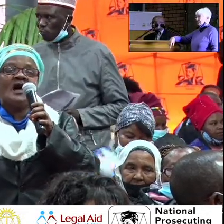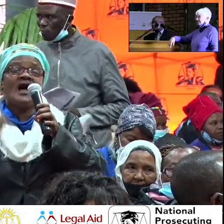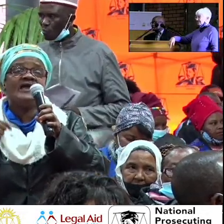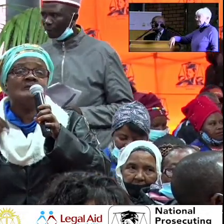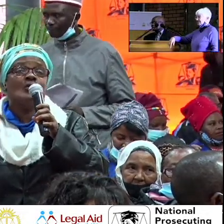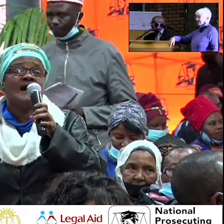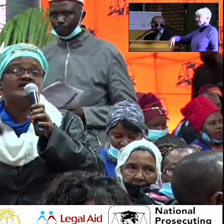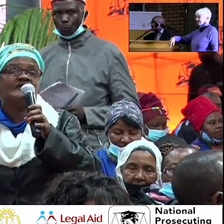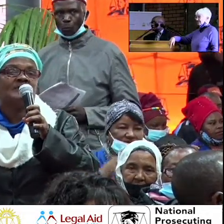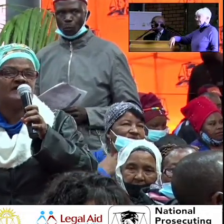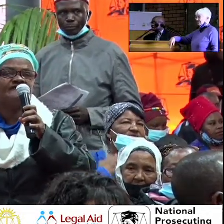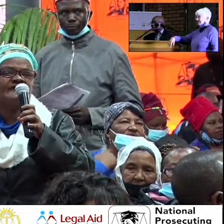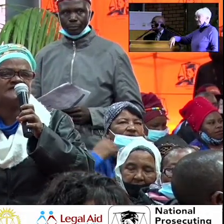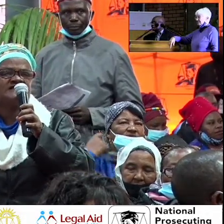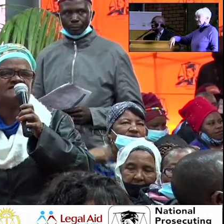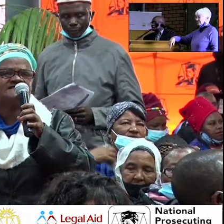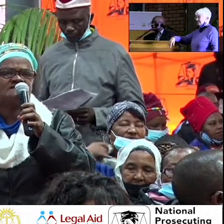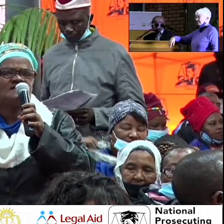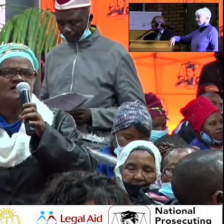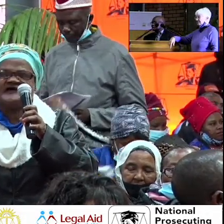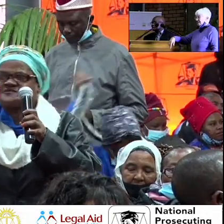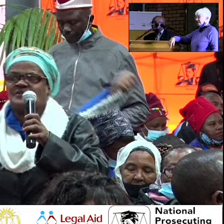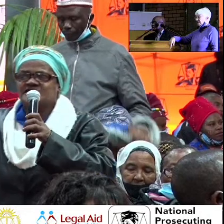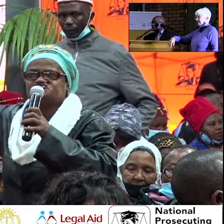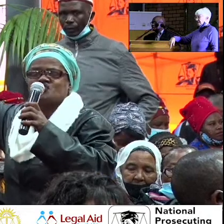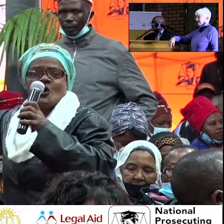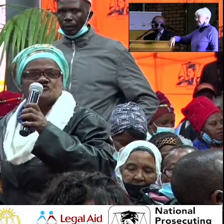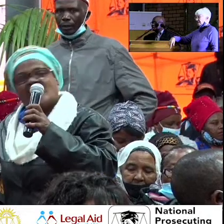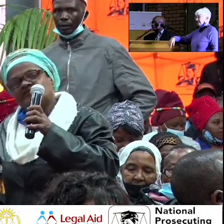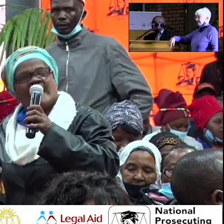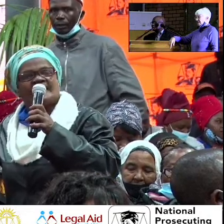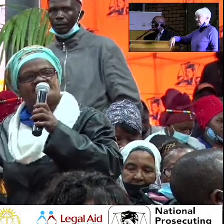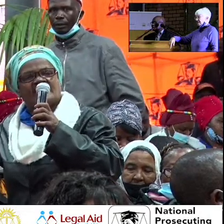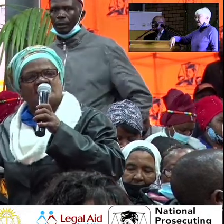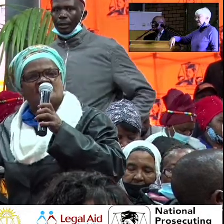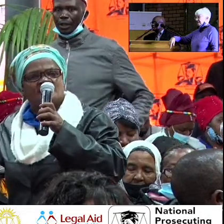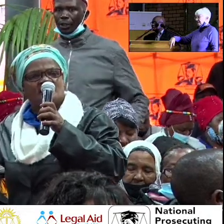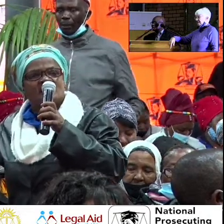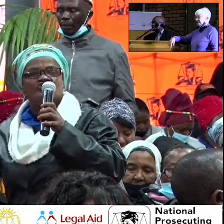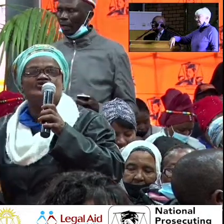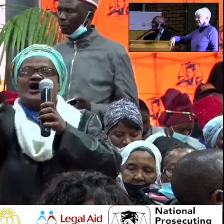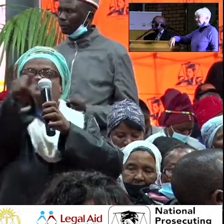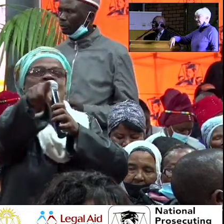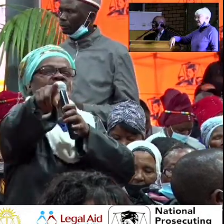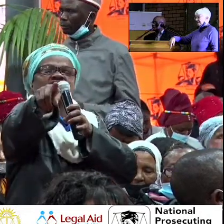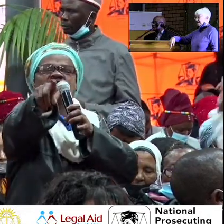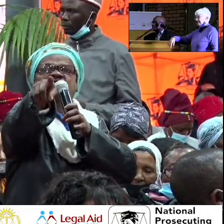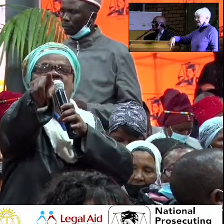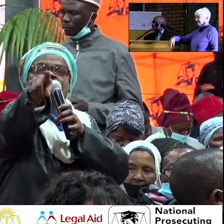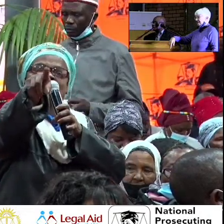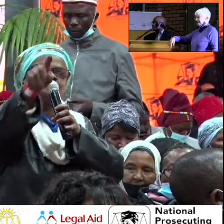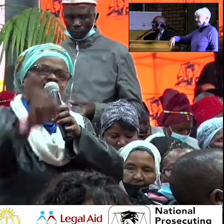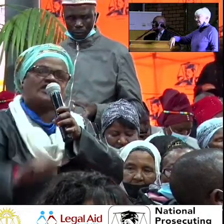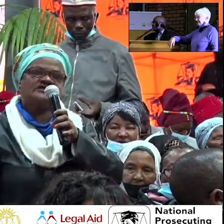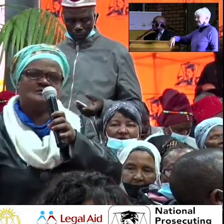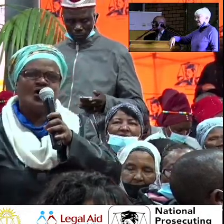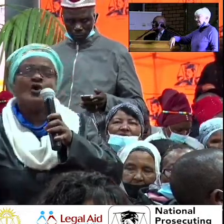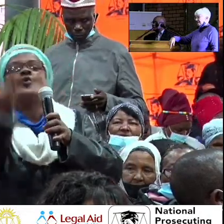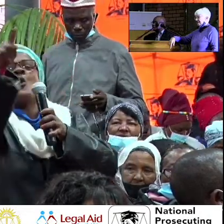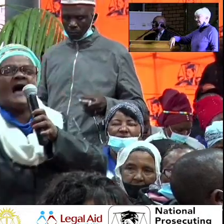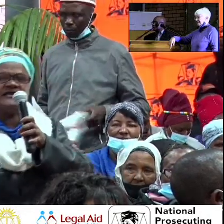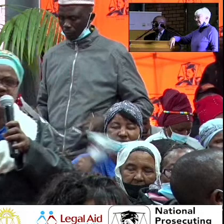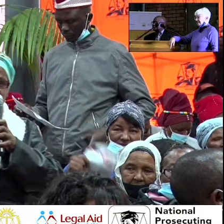People, I am one of the beneficiaries that's been told now the other day, you're not on that list of project